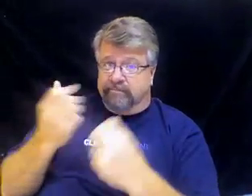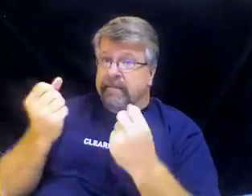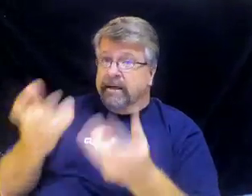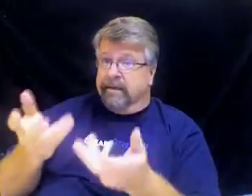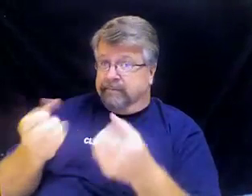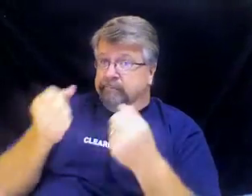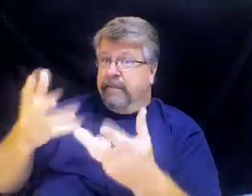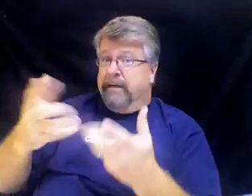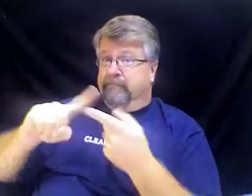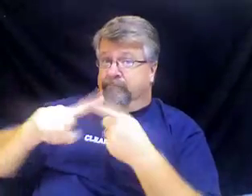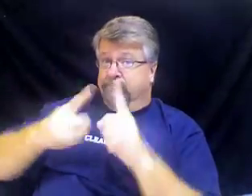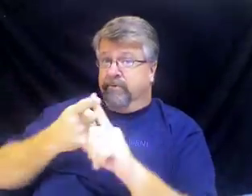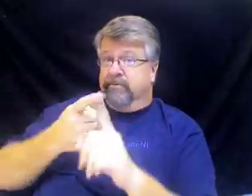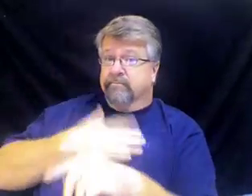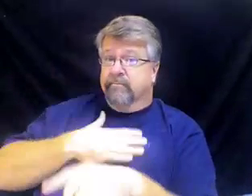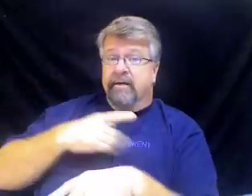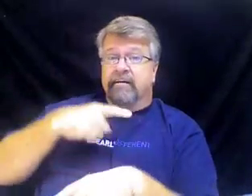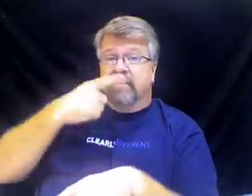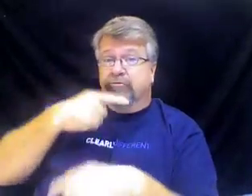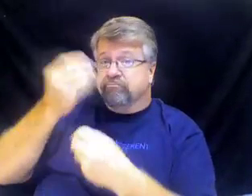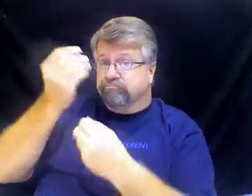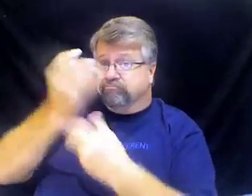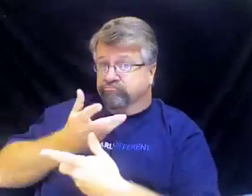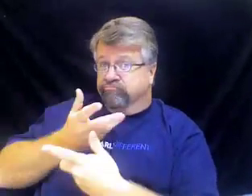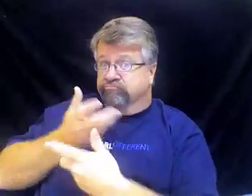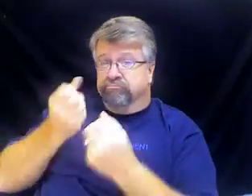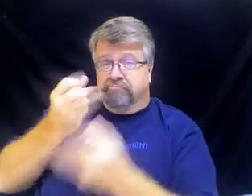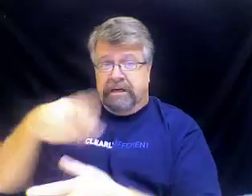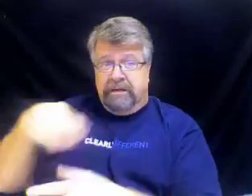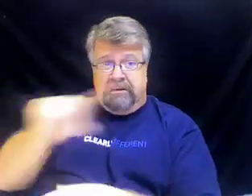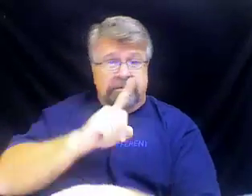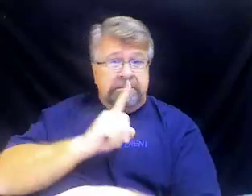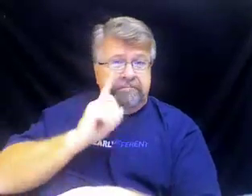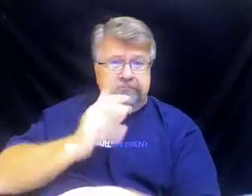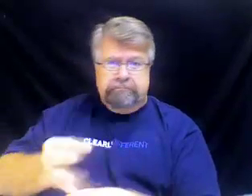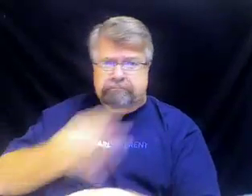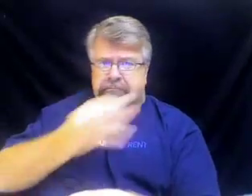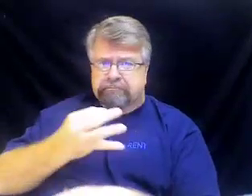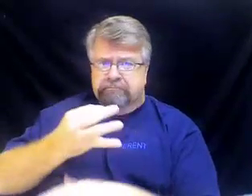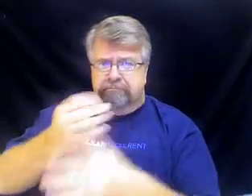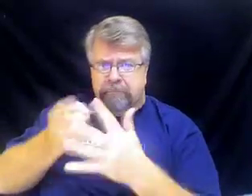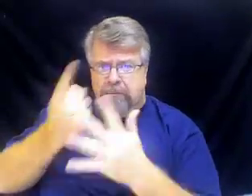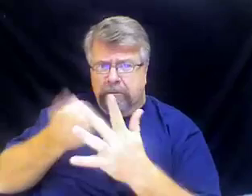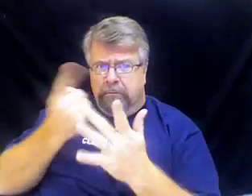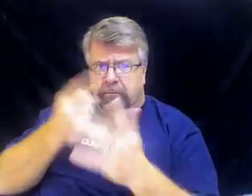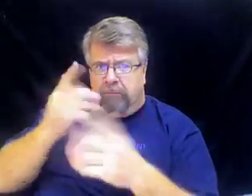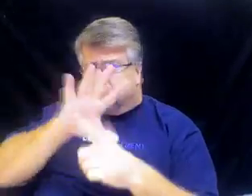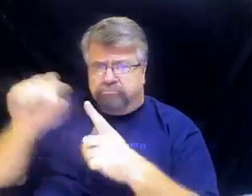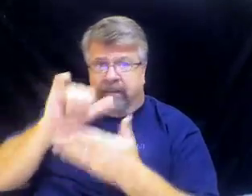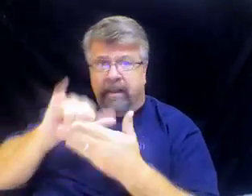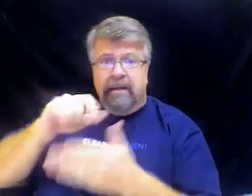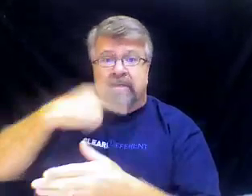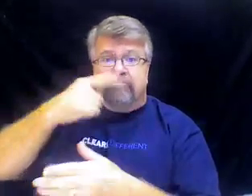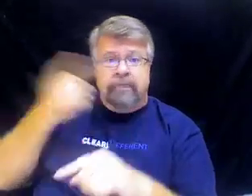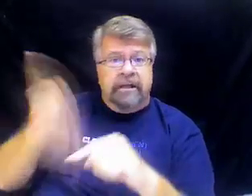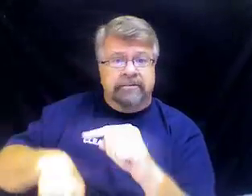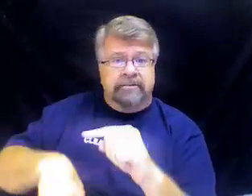what